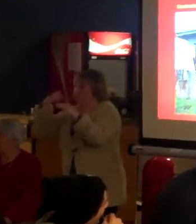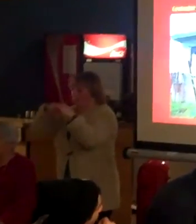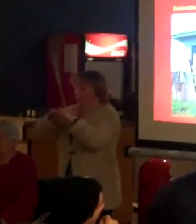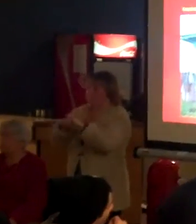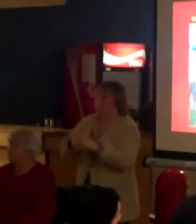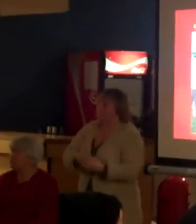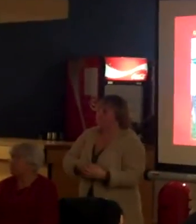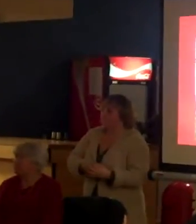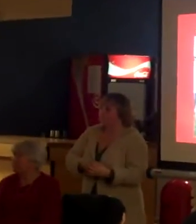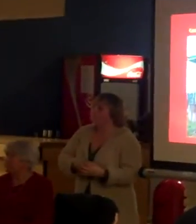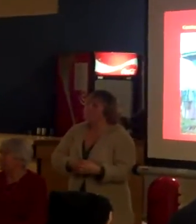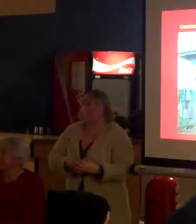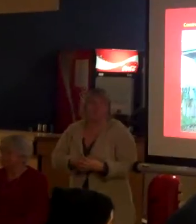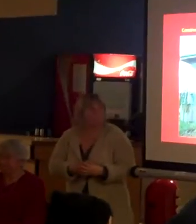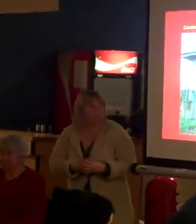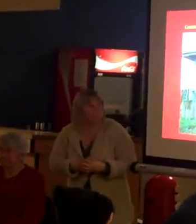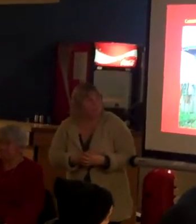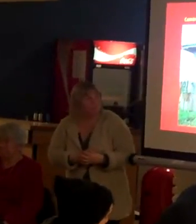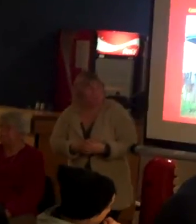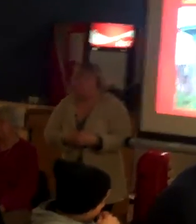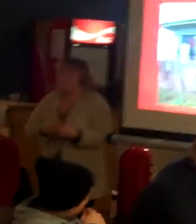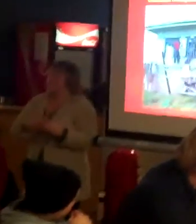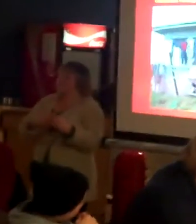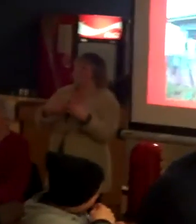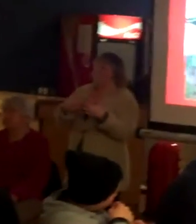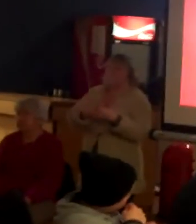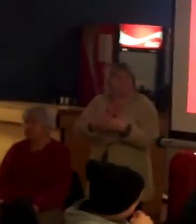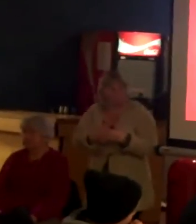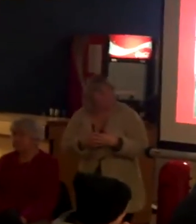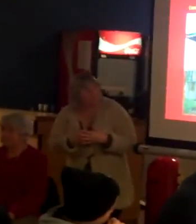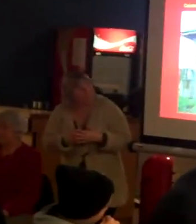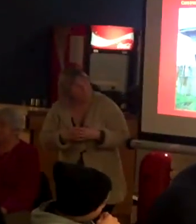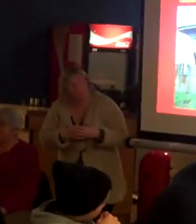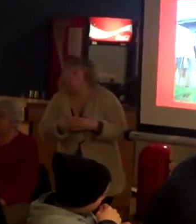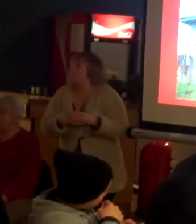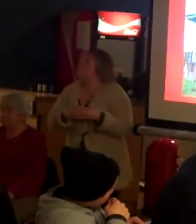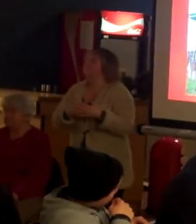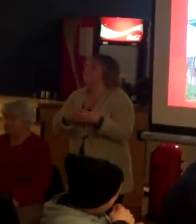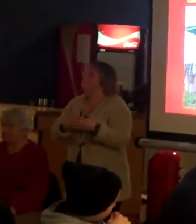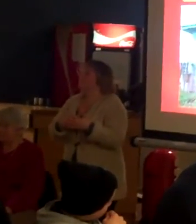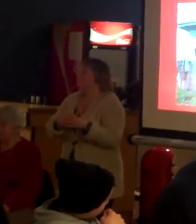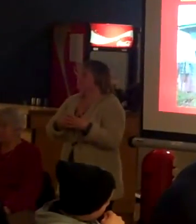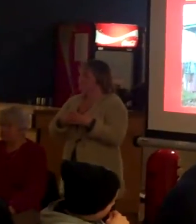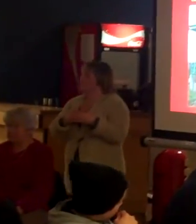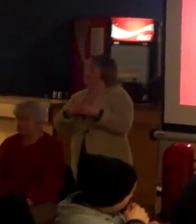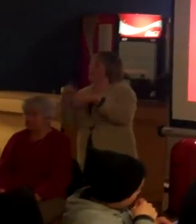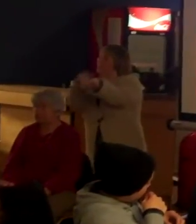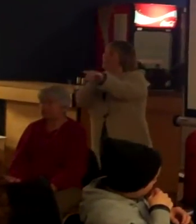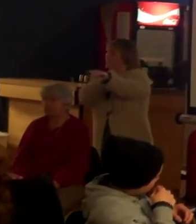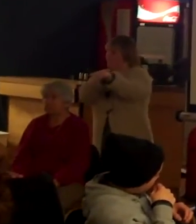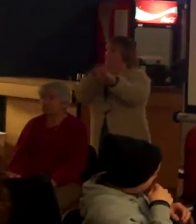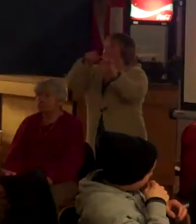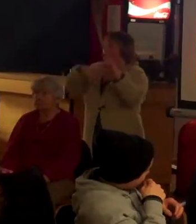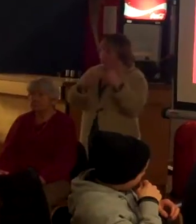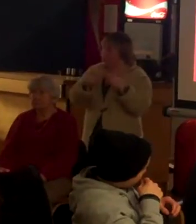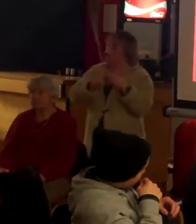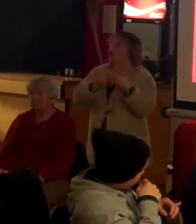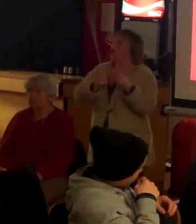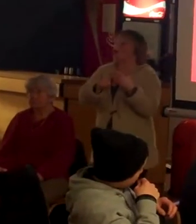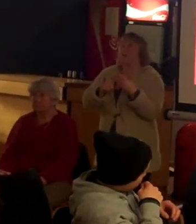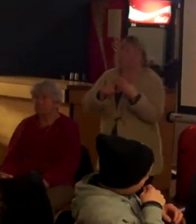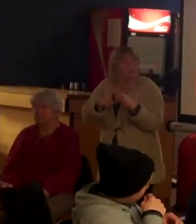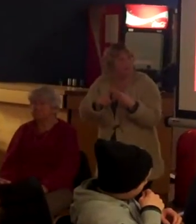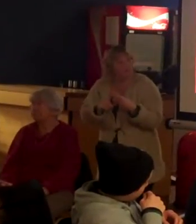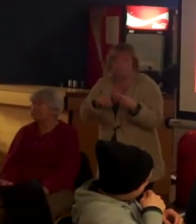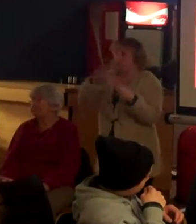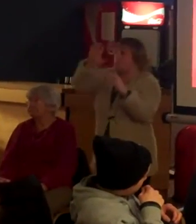make this place secure. We still have a lot of work to do. We still have to install electricity, we still have to do plastering, we